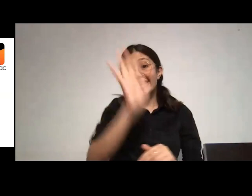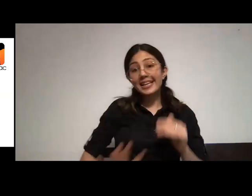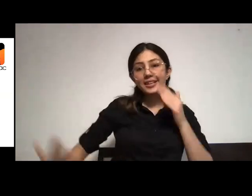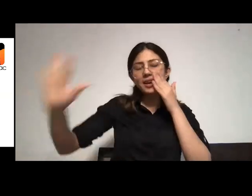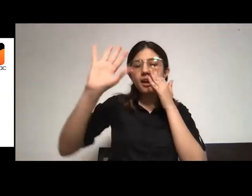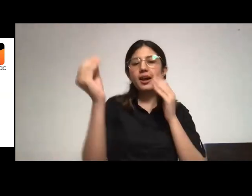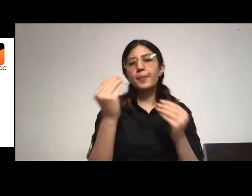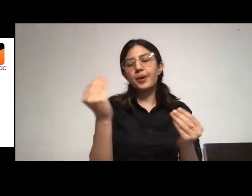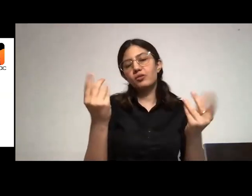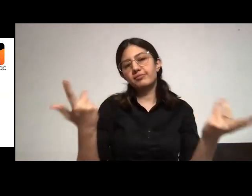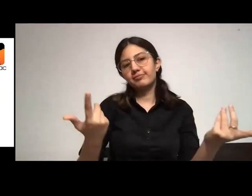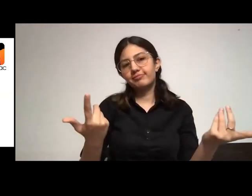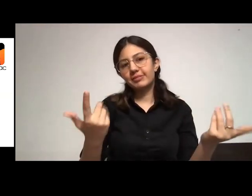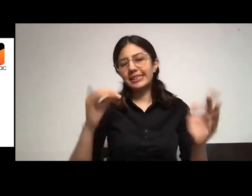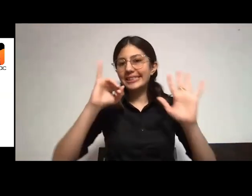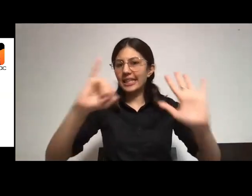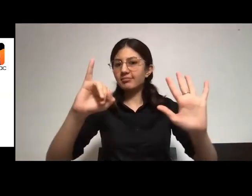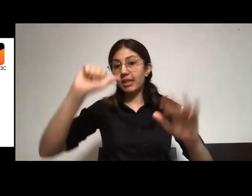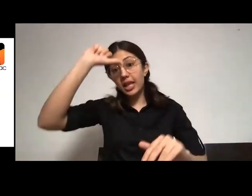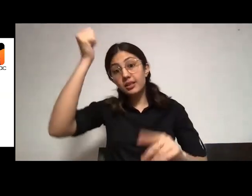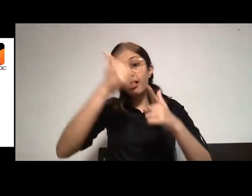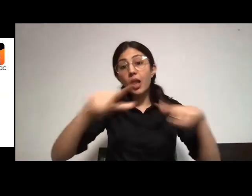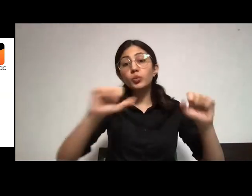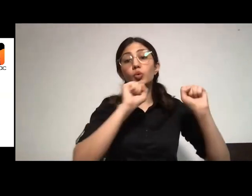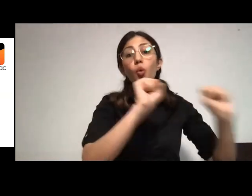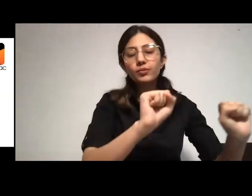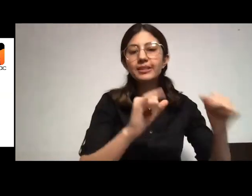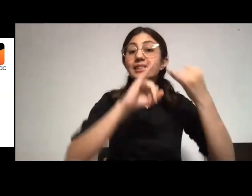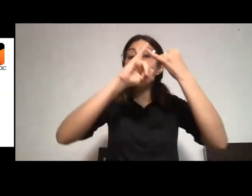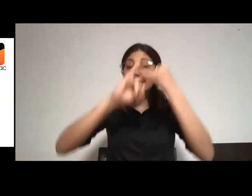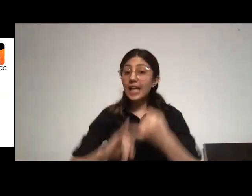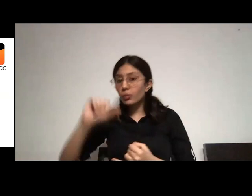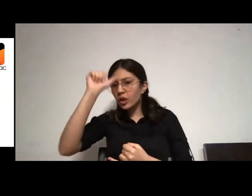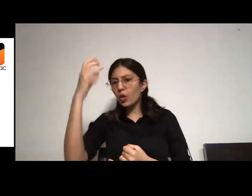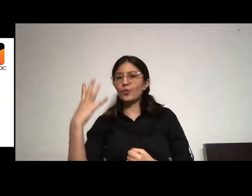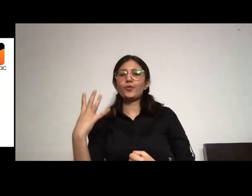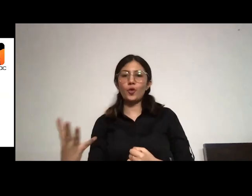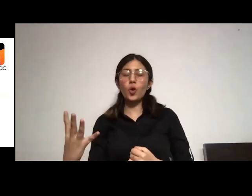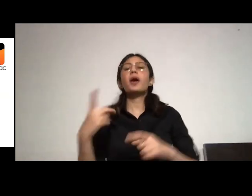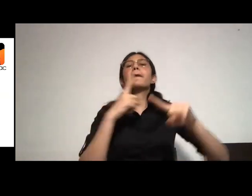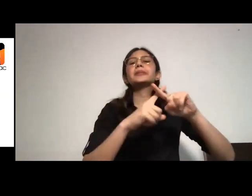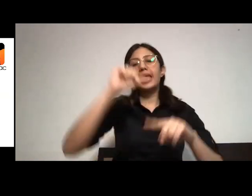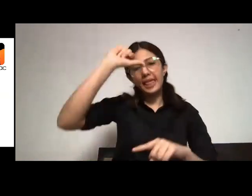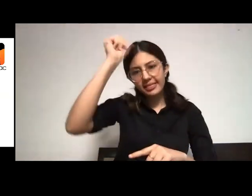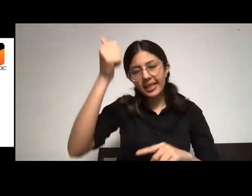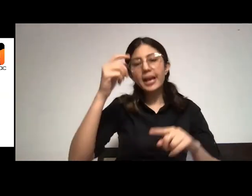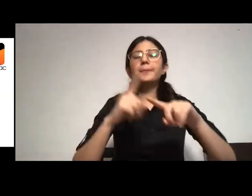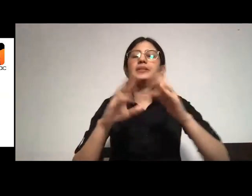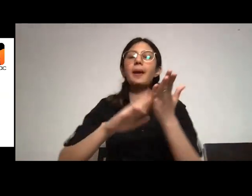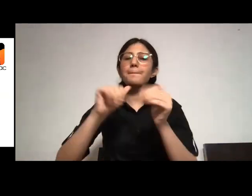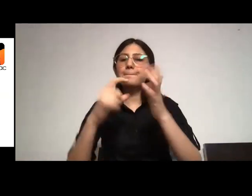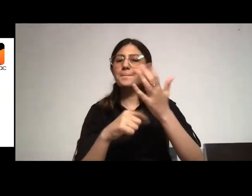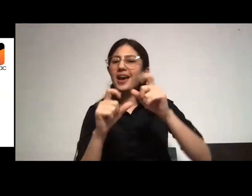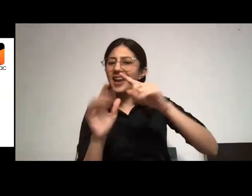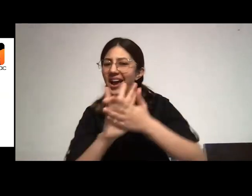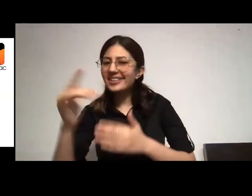about 6 Indian languages, which is the 4 South Indian languages and Hindi and Marathi. So the app